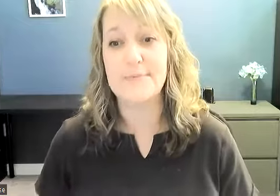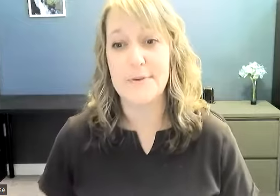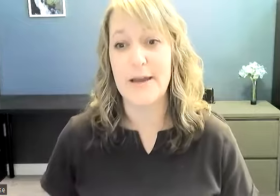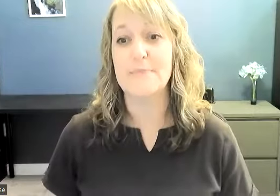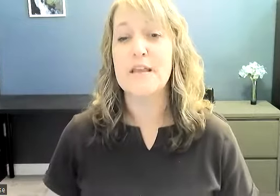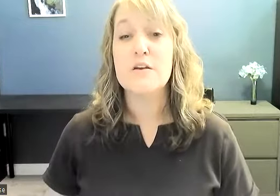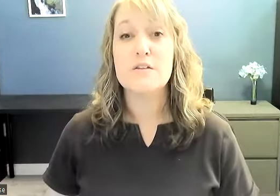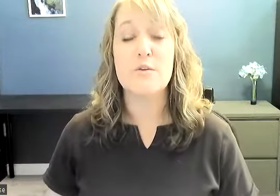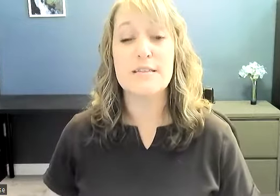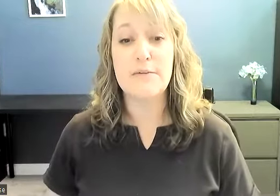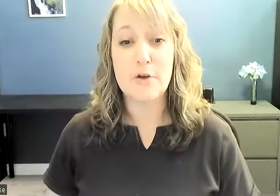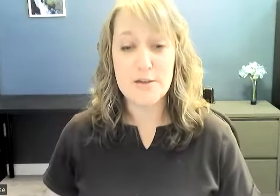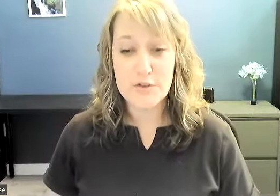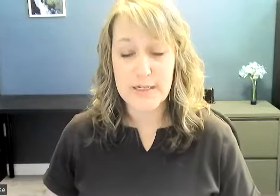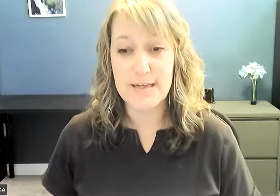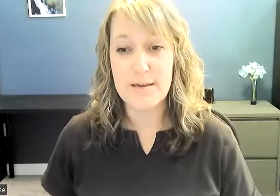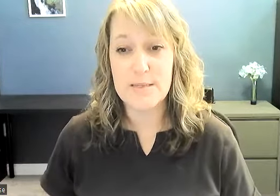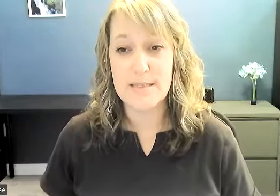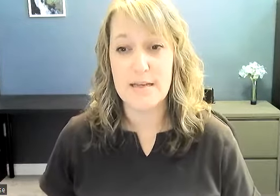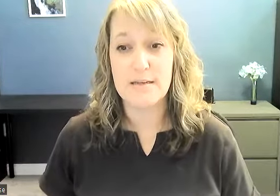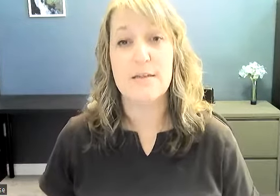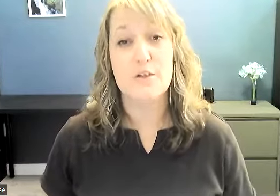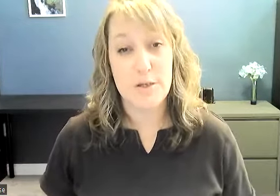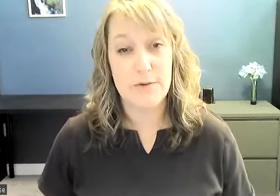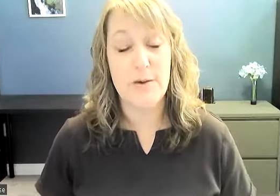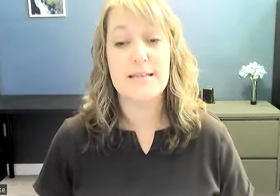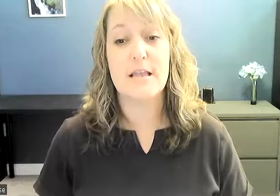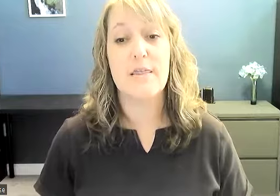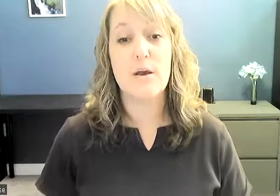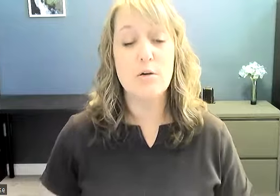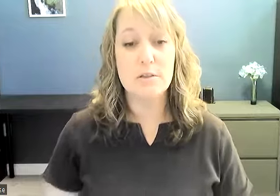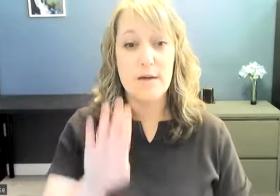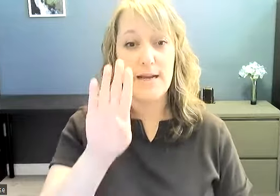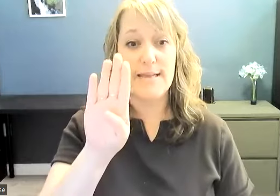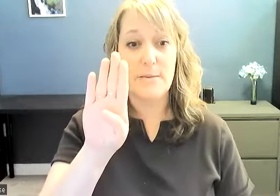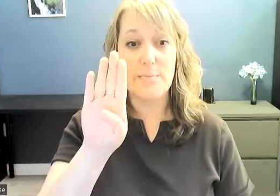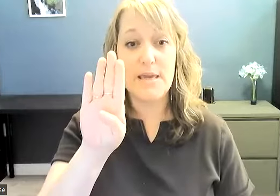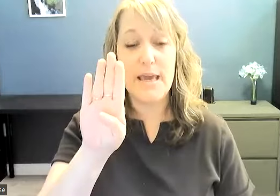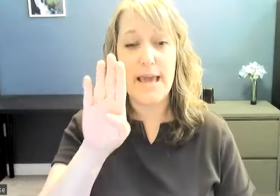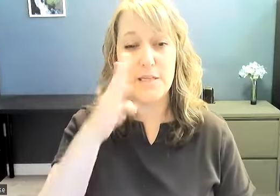Okay, so the sign for Australia can be signed 2 different ways. The older one is a B hand